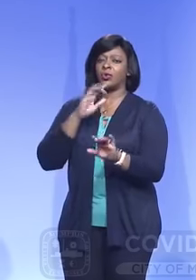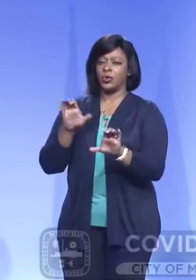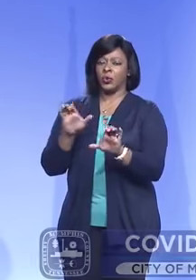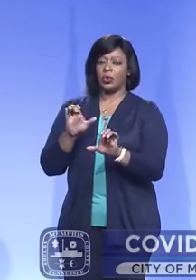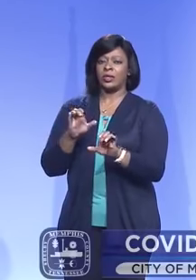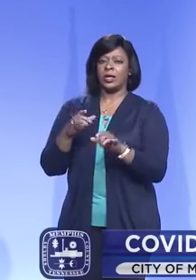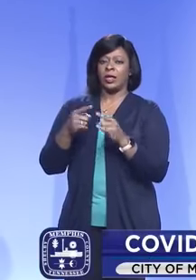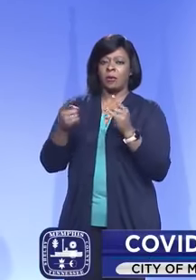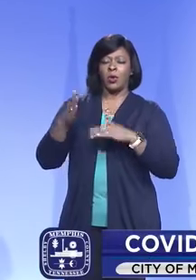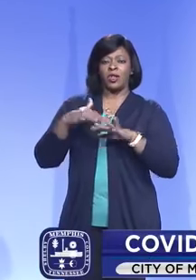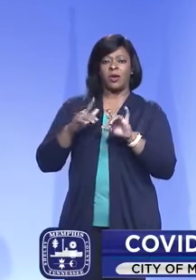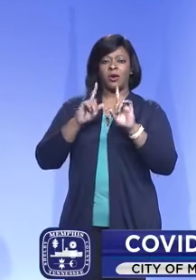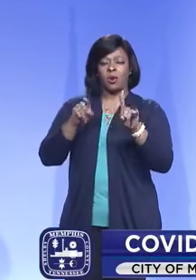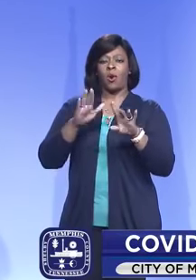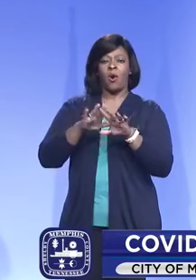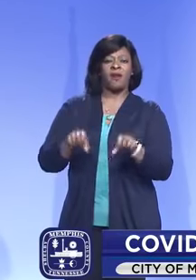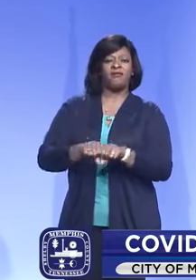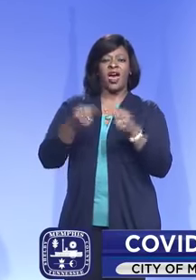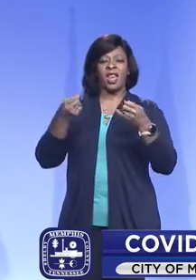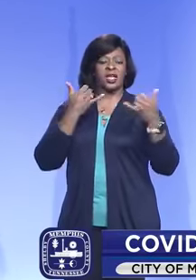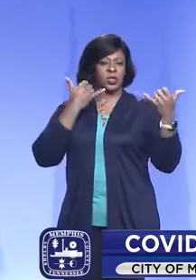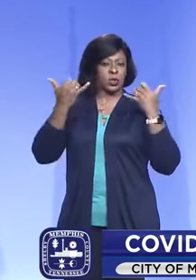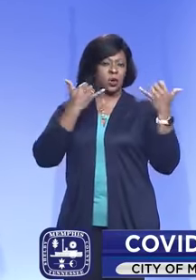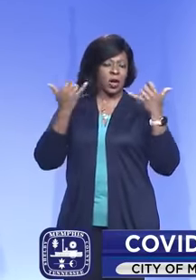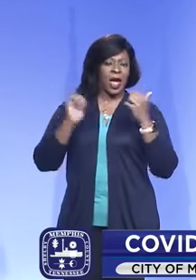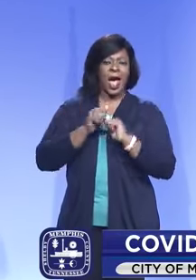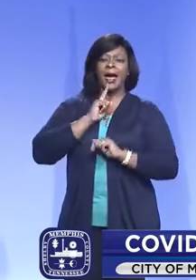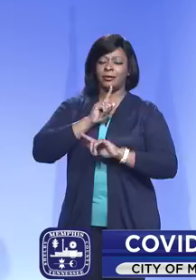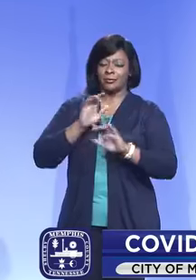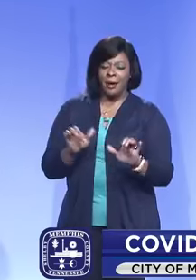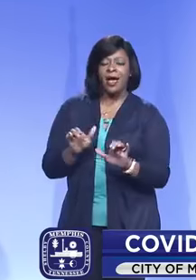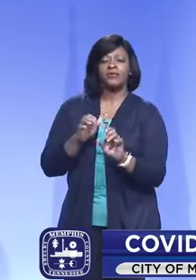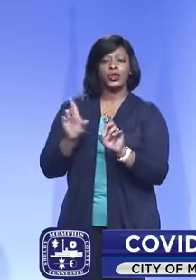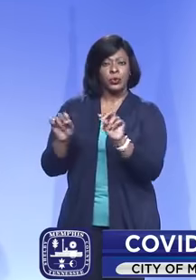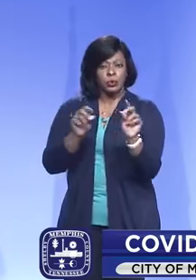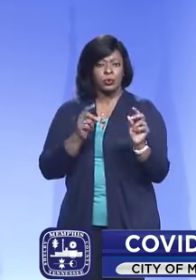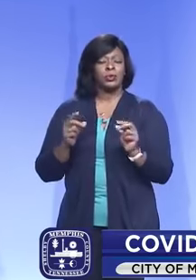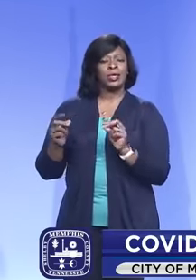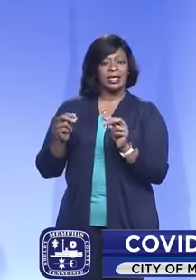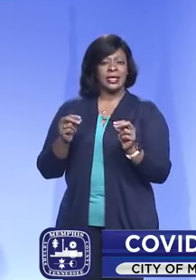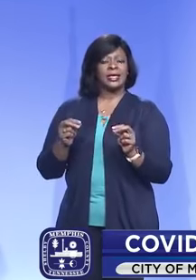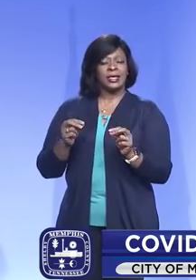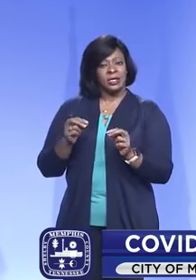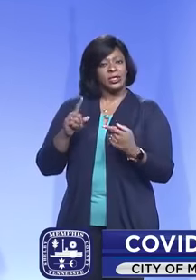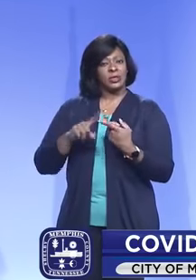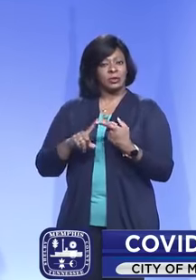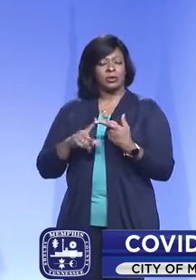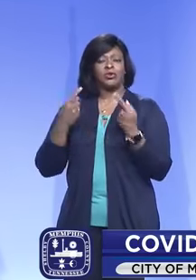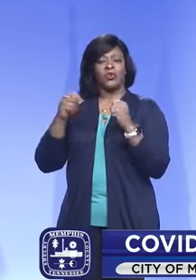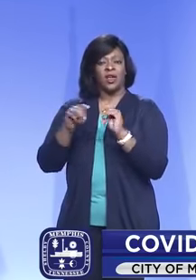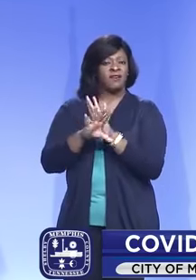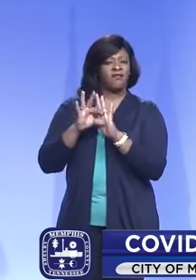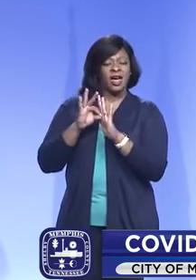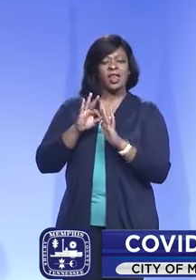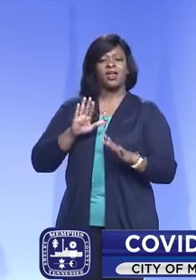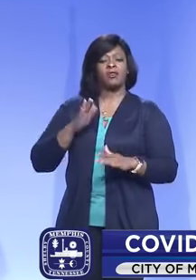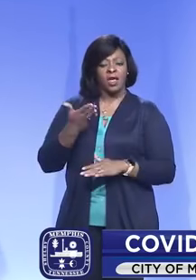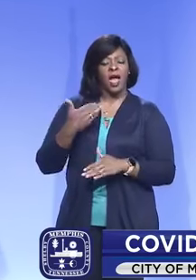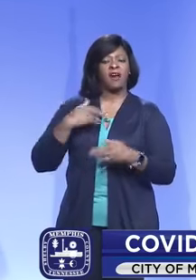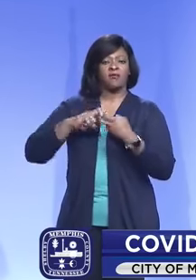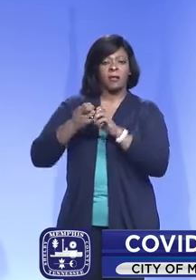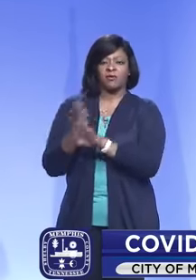opposed to going out on violation calls? How proactive are you as to try to find out if there are problems